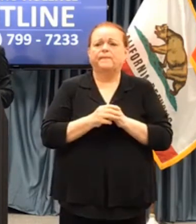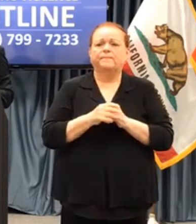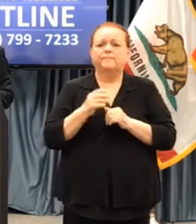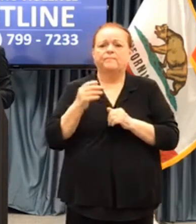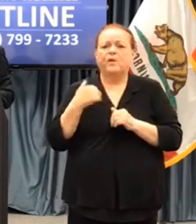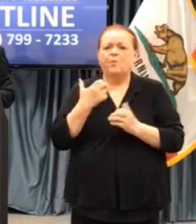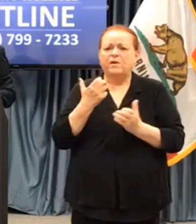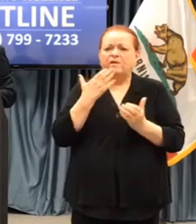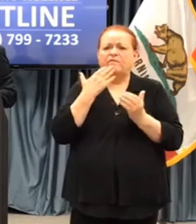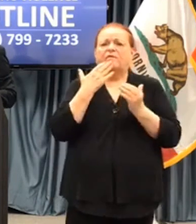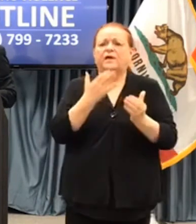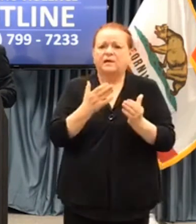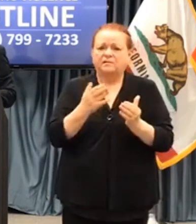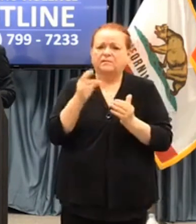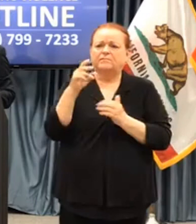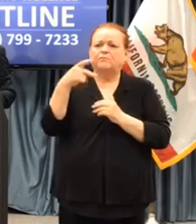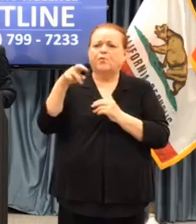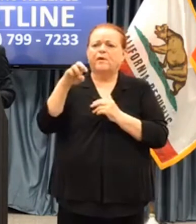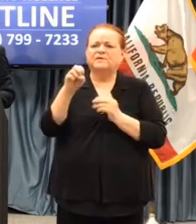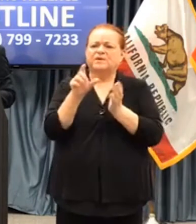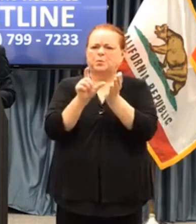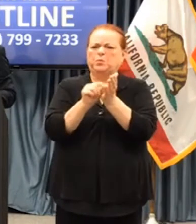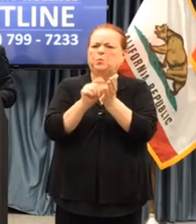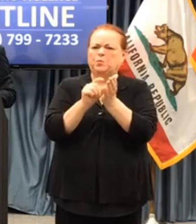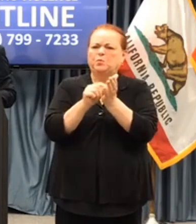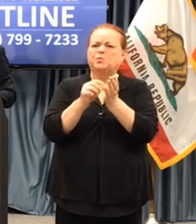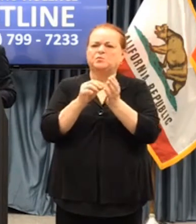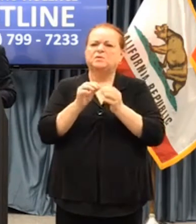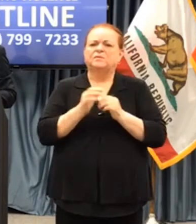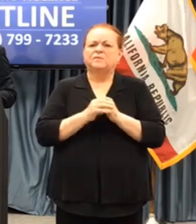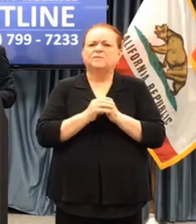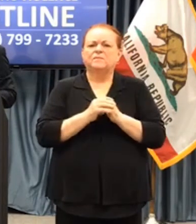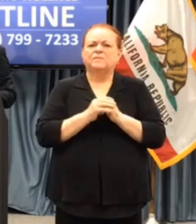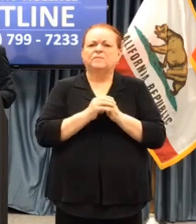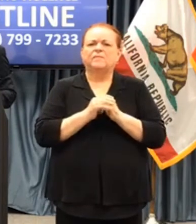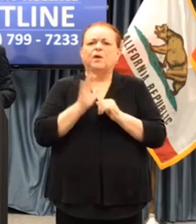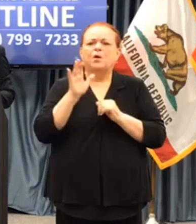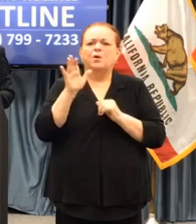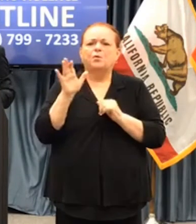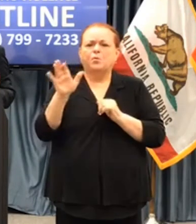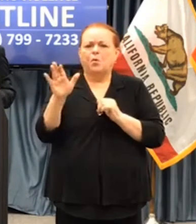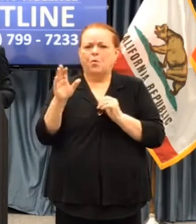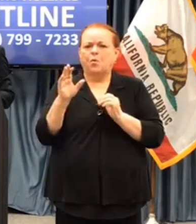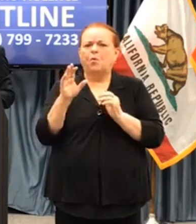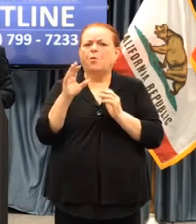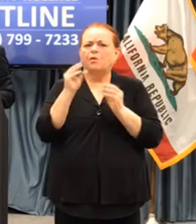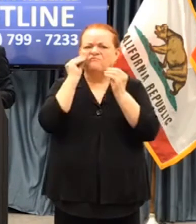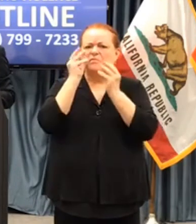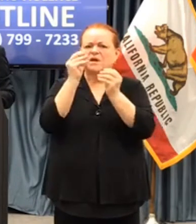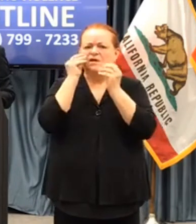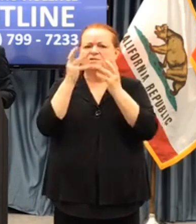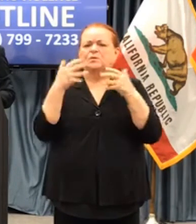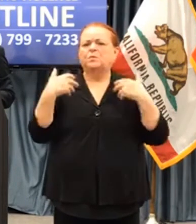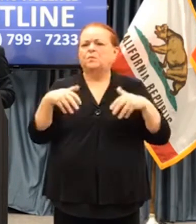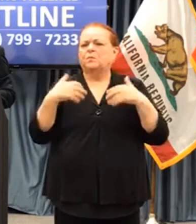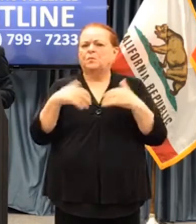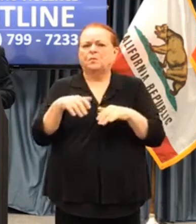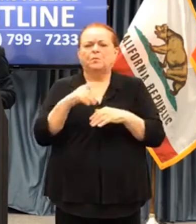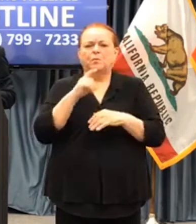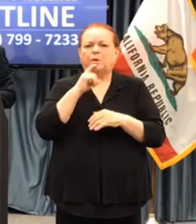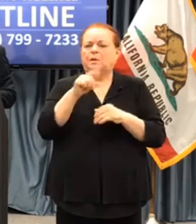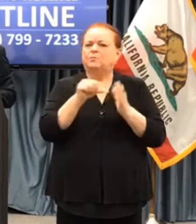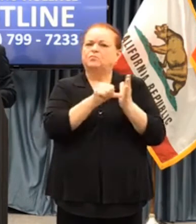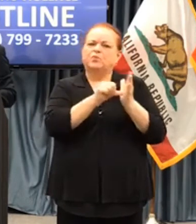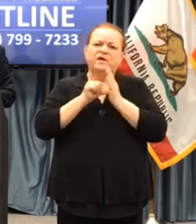the press as well, because your coverage of this incident has been second to none of reporting that I've seen in my particular